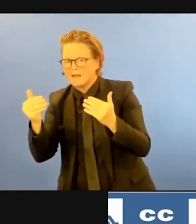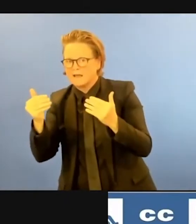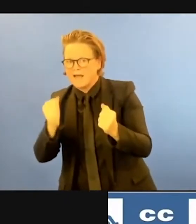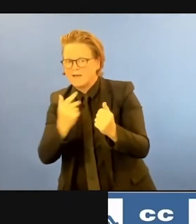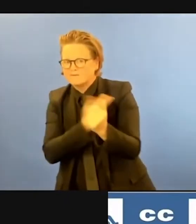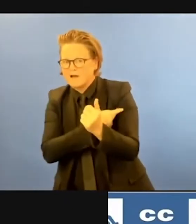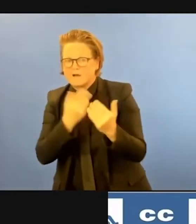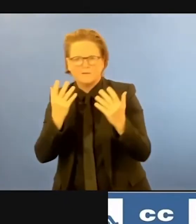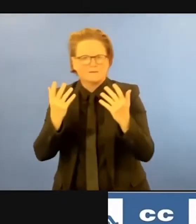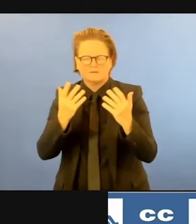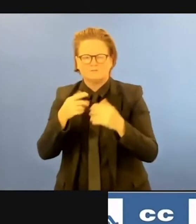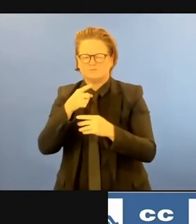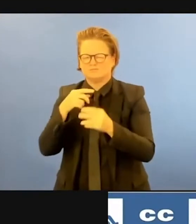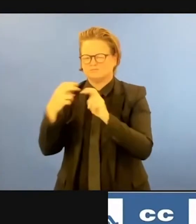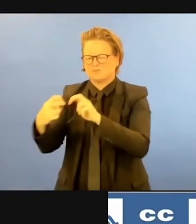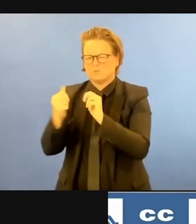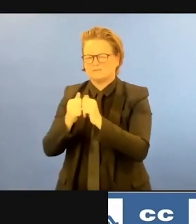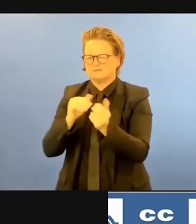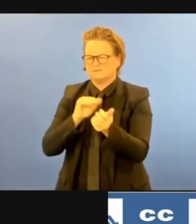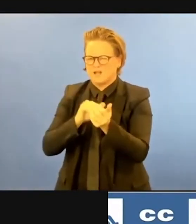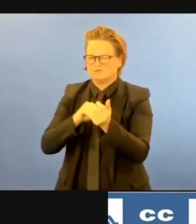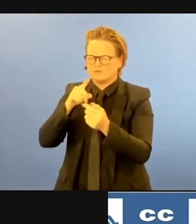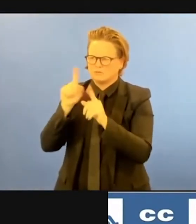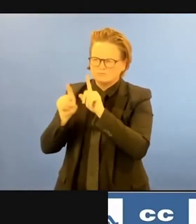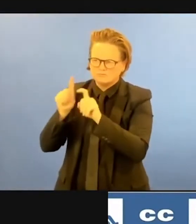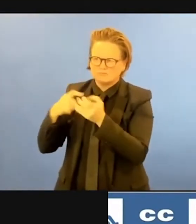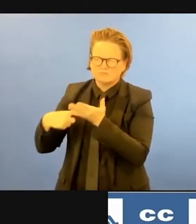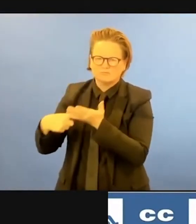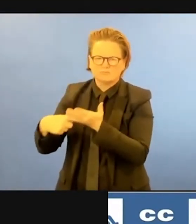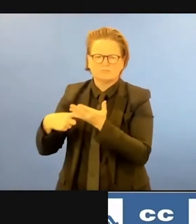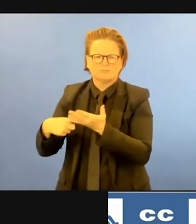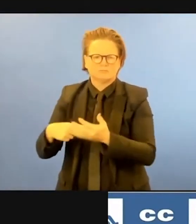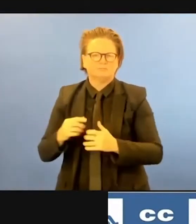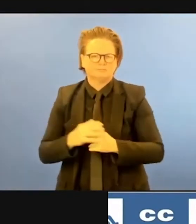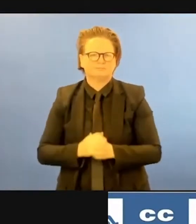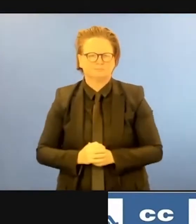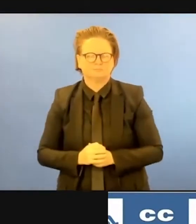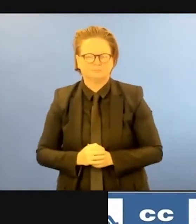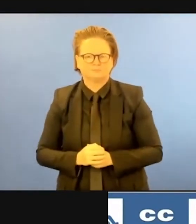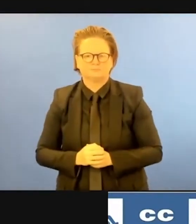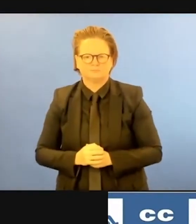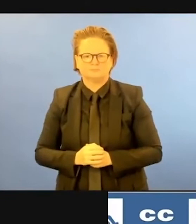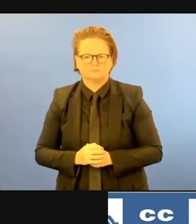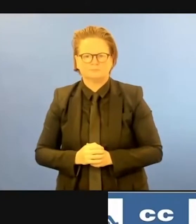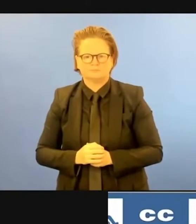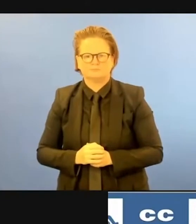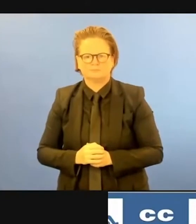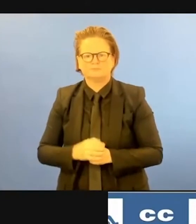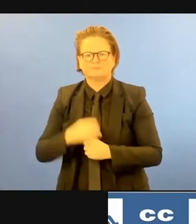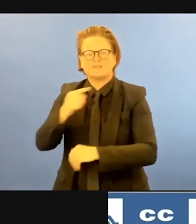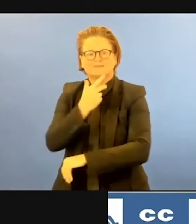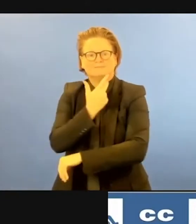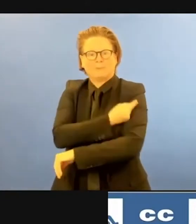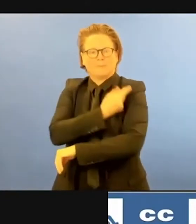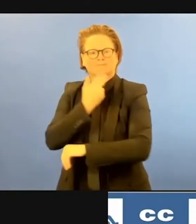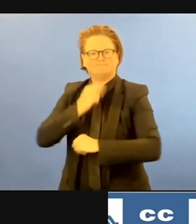other in the future, that is still being determined, not only for people who are immunocompromised, but for the general population.